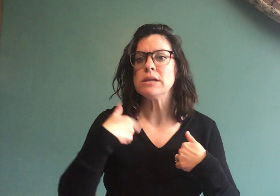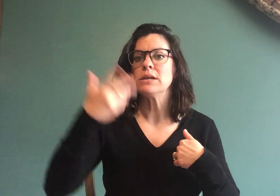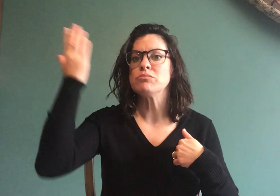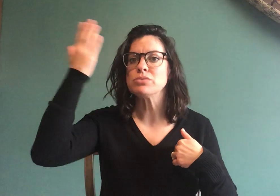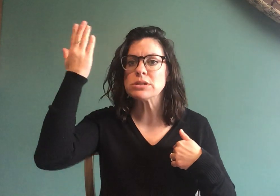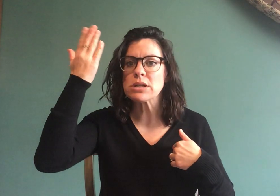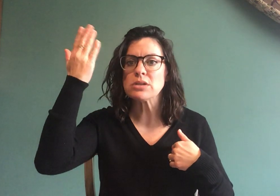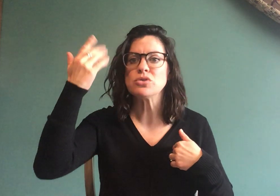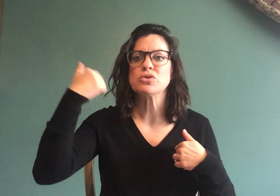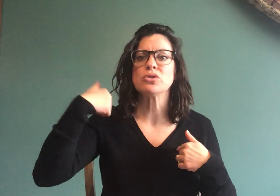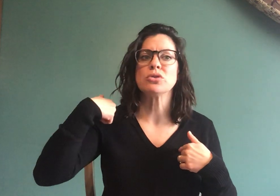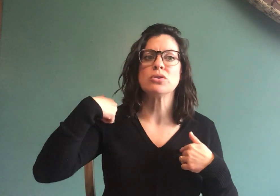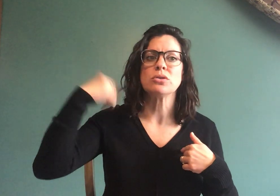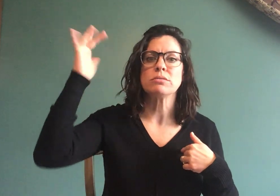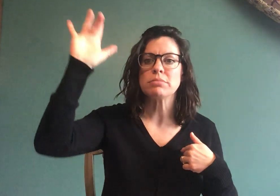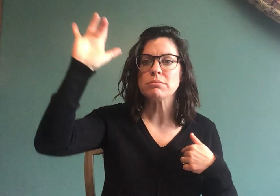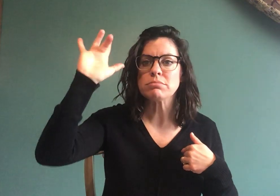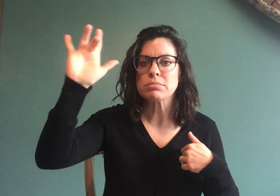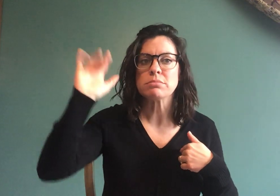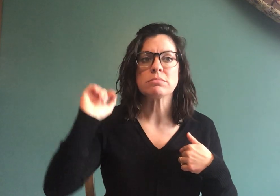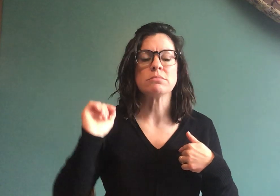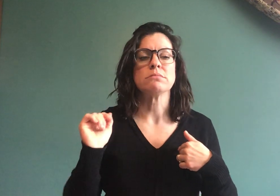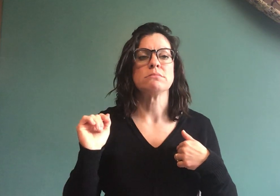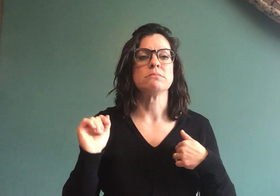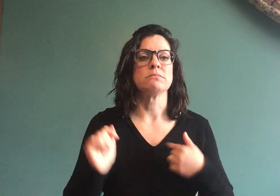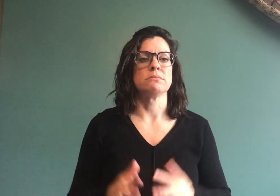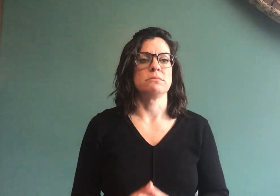Okay, and let's get right to it.